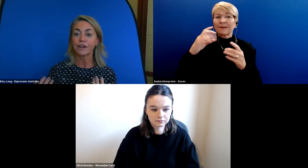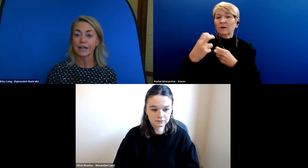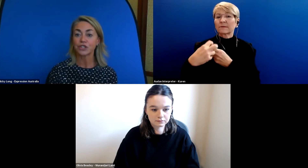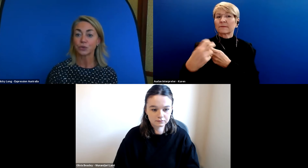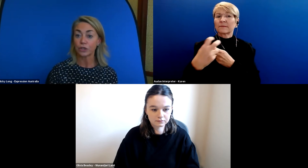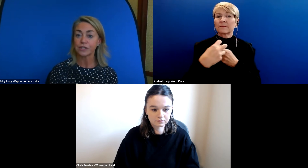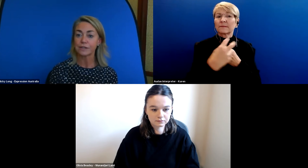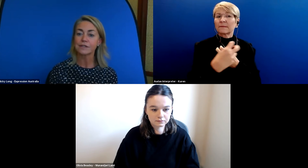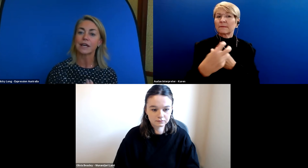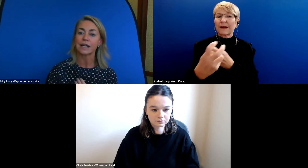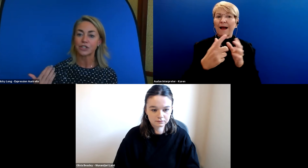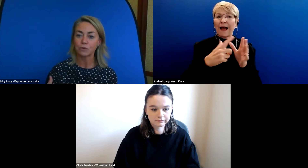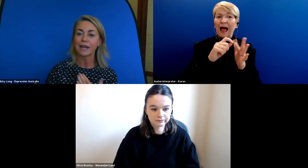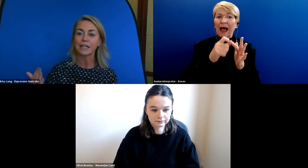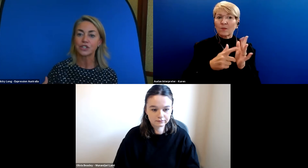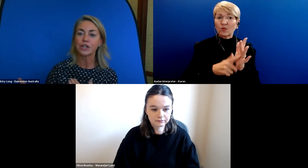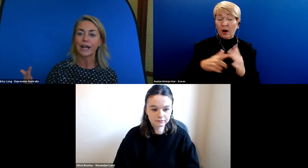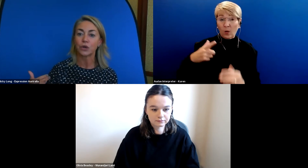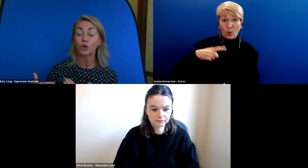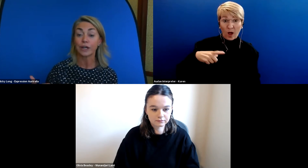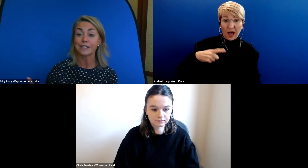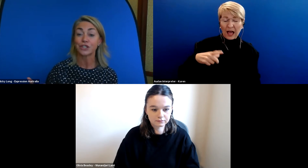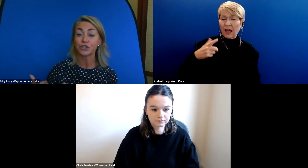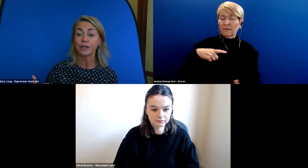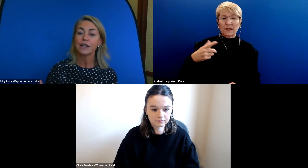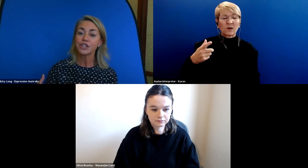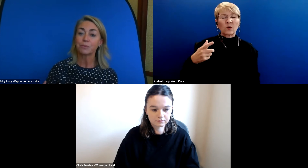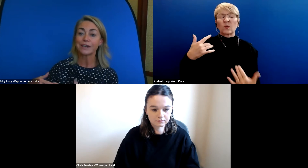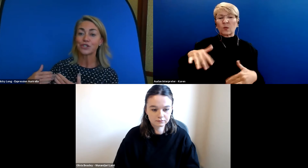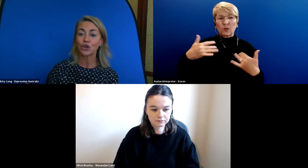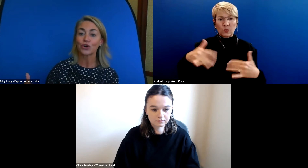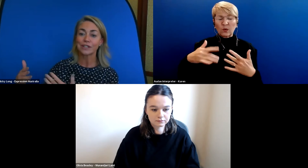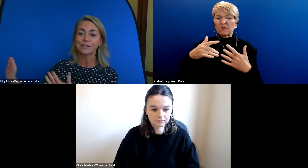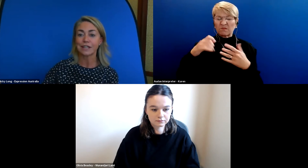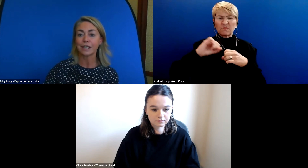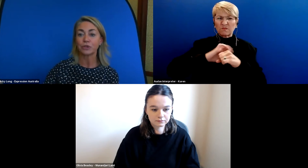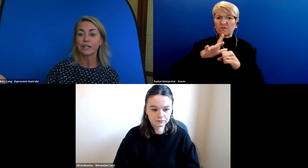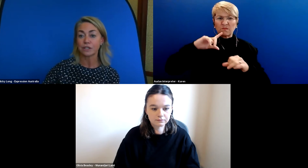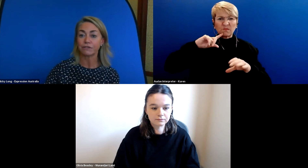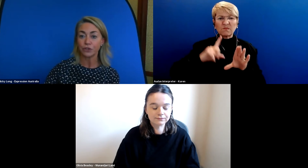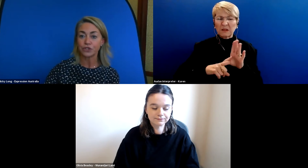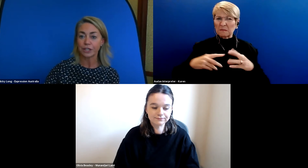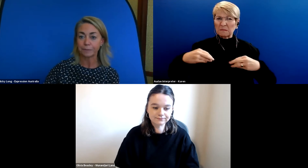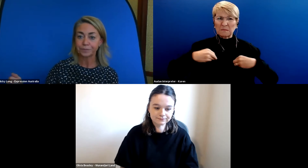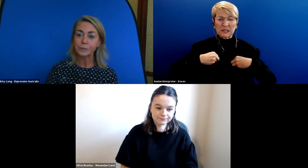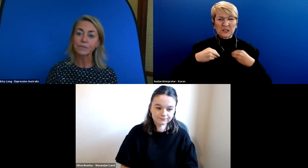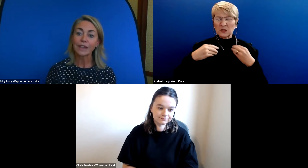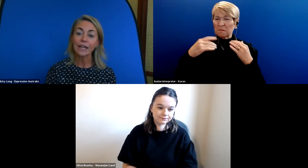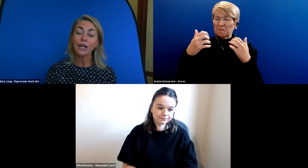to some financial losses to manage our organisation to be strong and sustainable into the